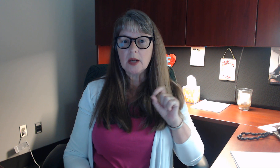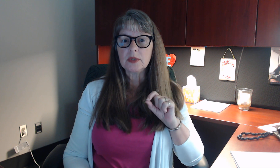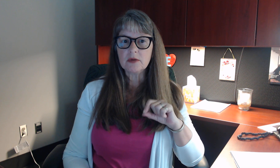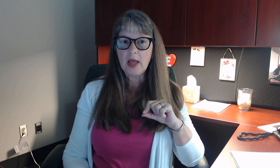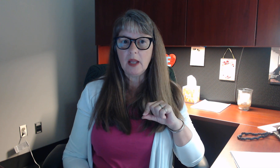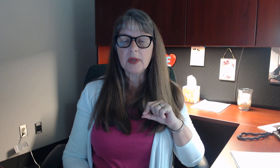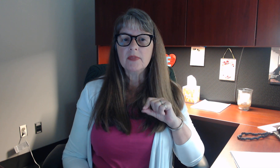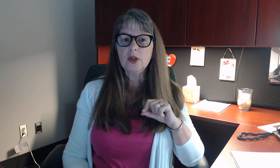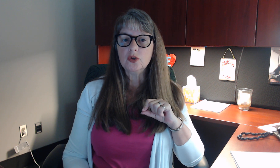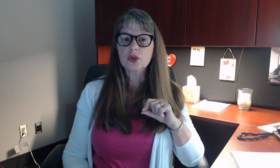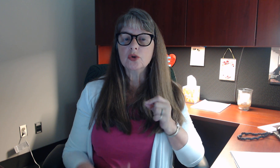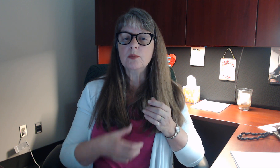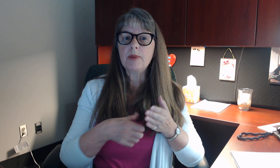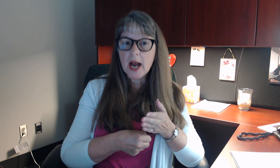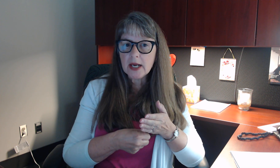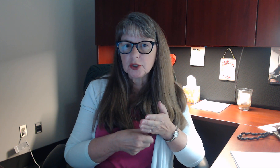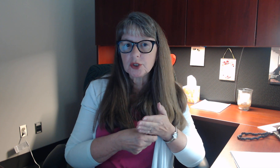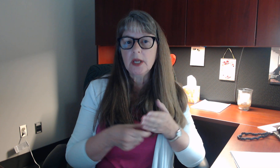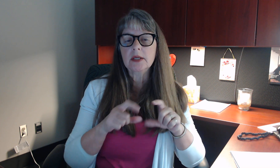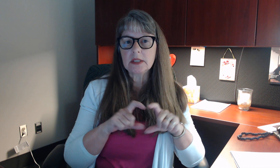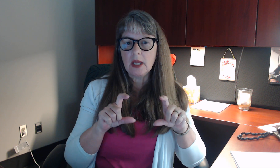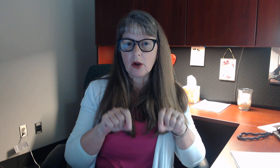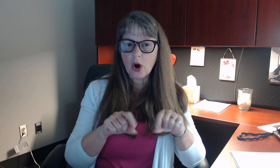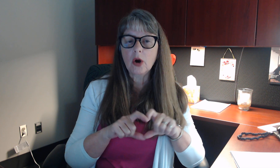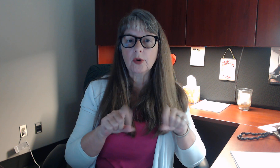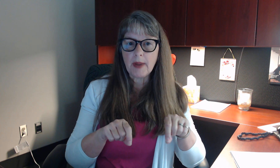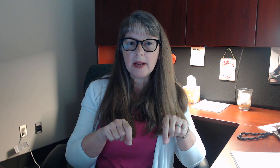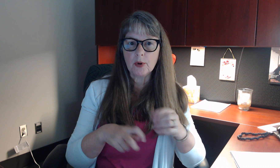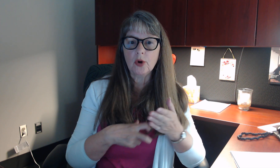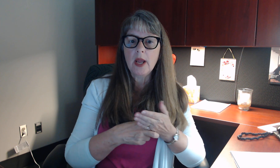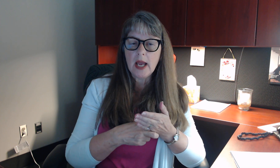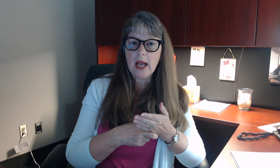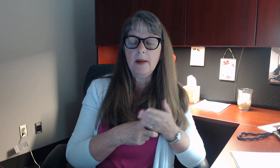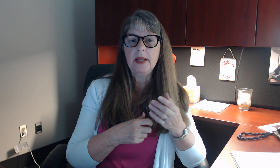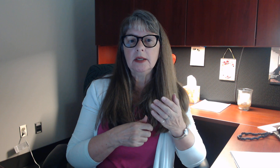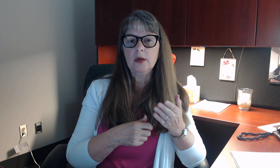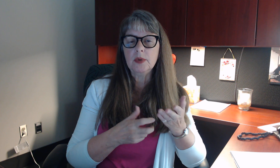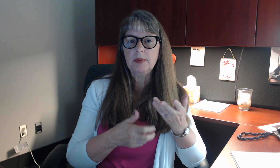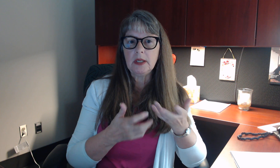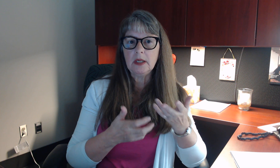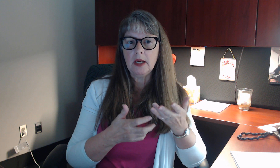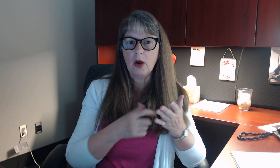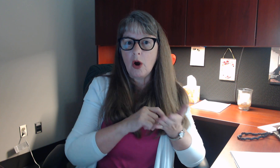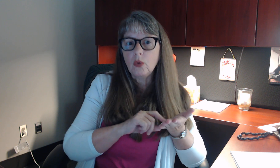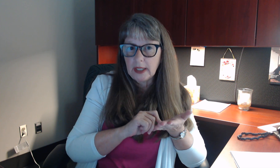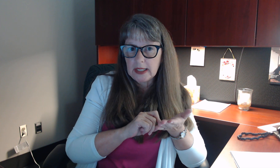was developed, they used to punch a card or paper, and it would be a hole in it.